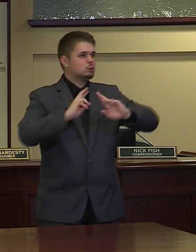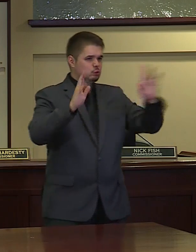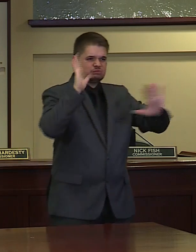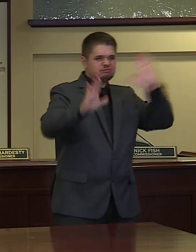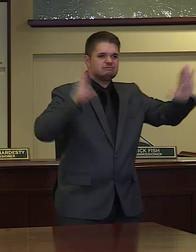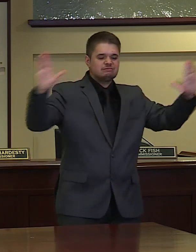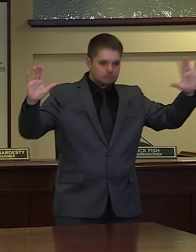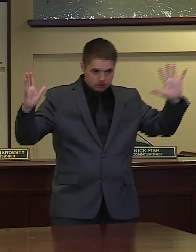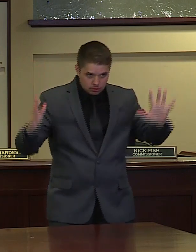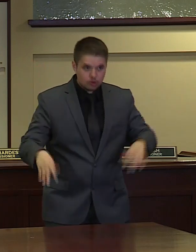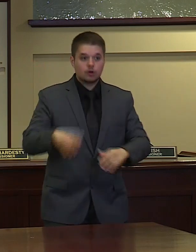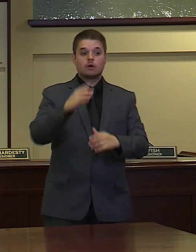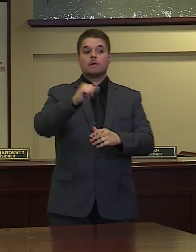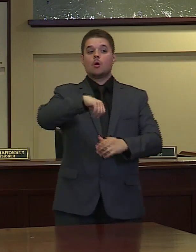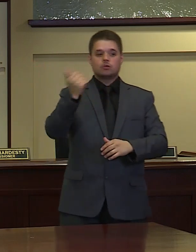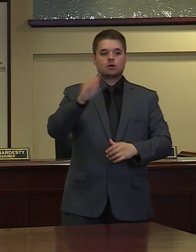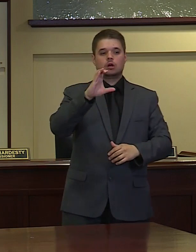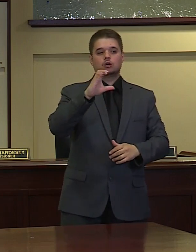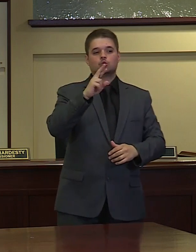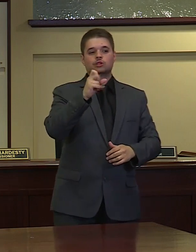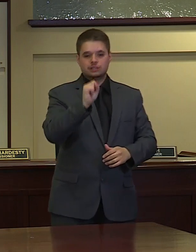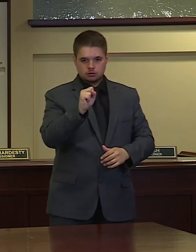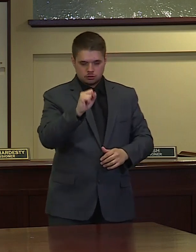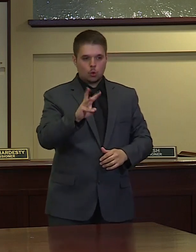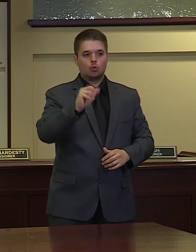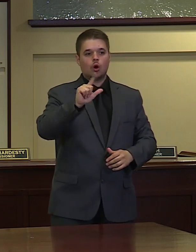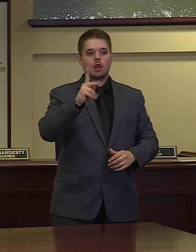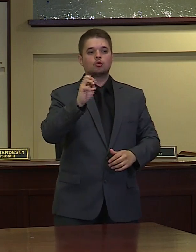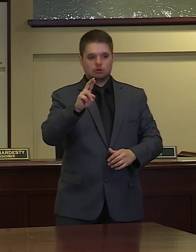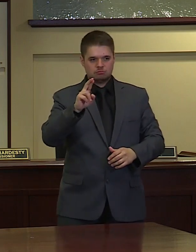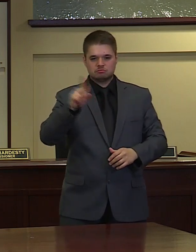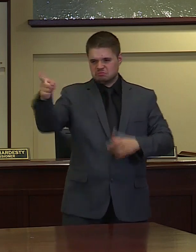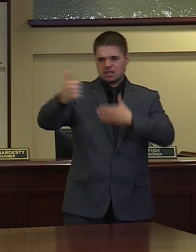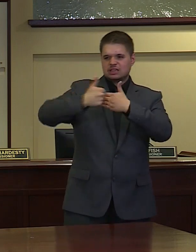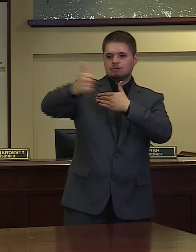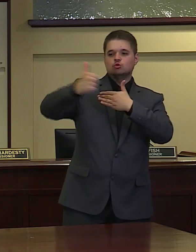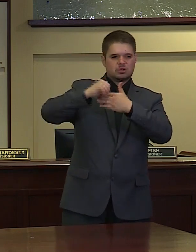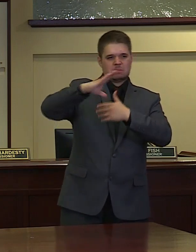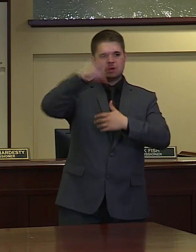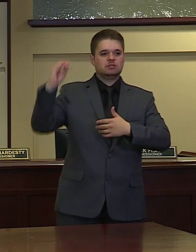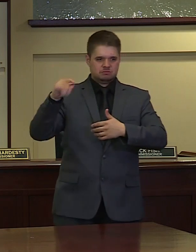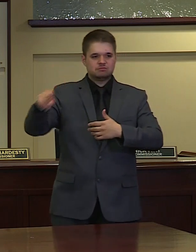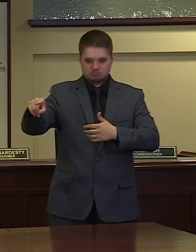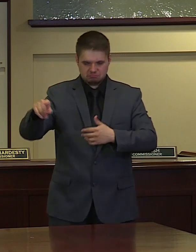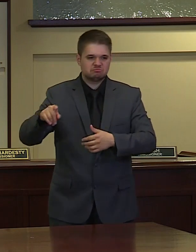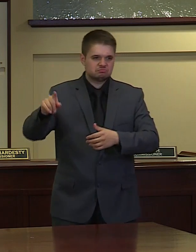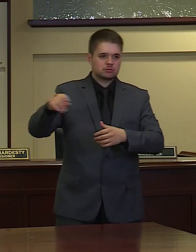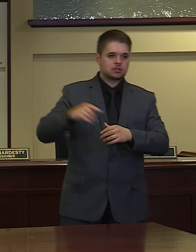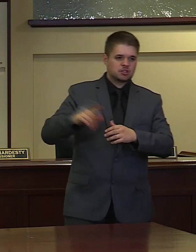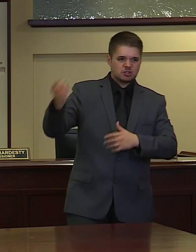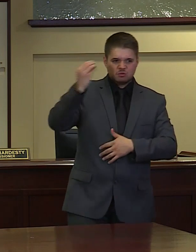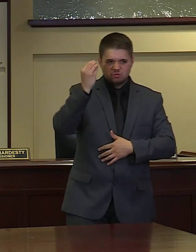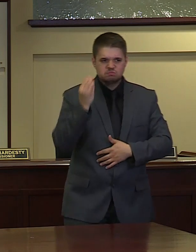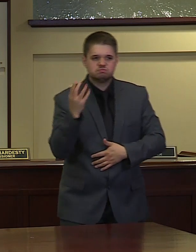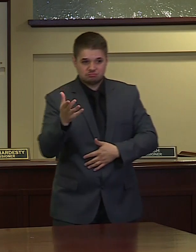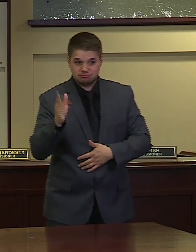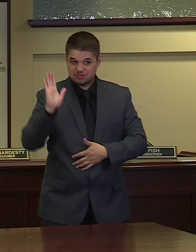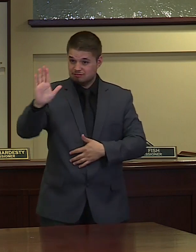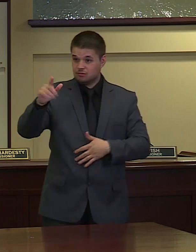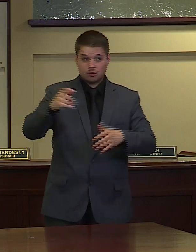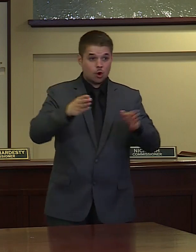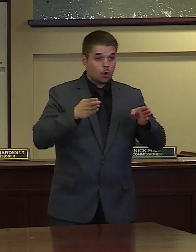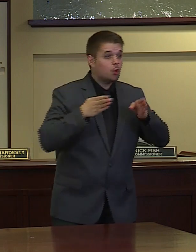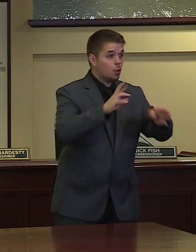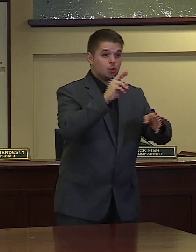Portland Transportation Bureau, again around 2 a.m. Chris, the right-of-ways are full of debris.